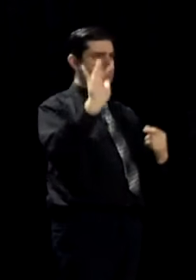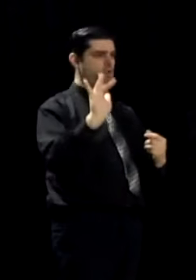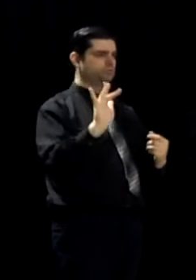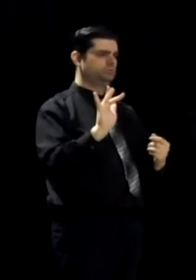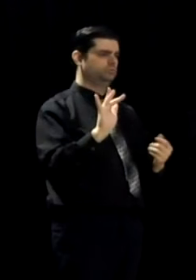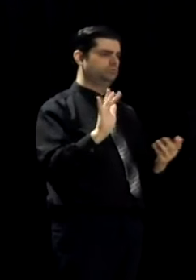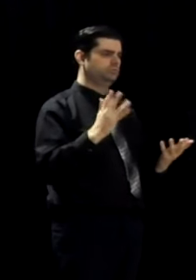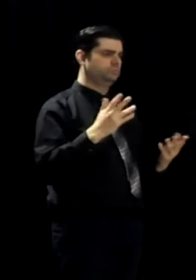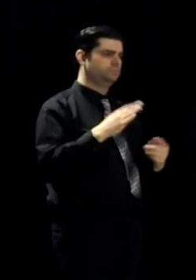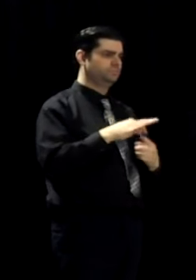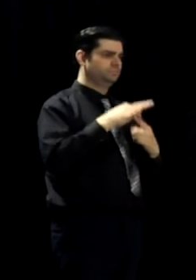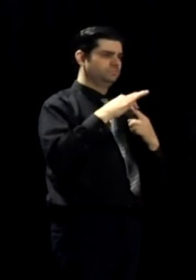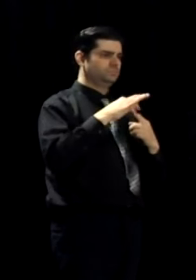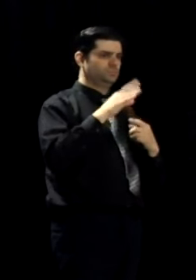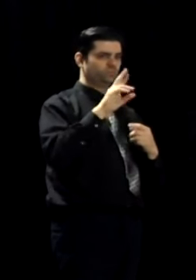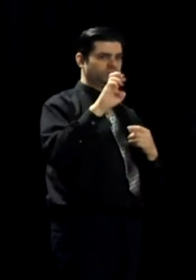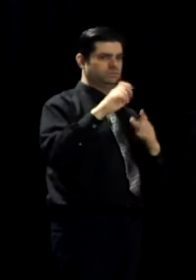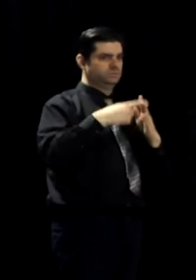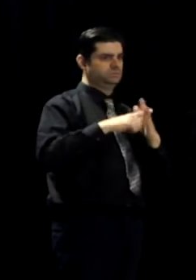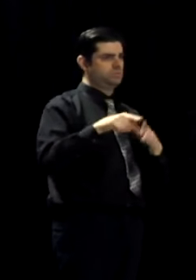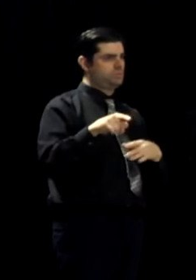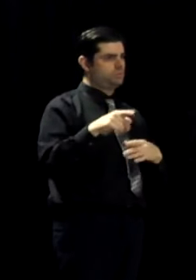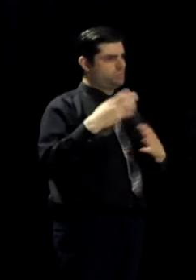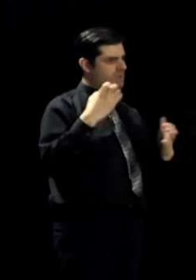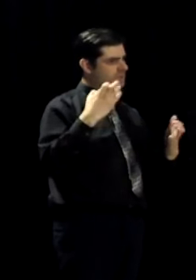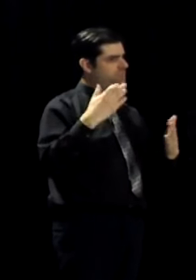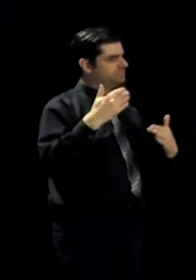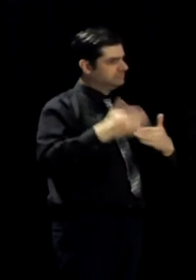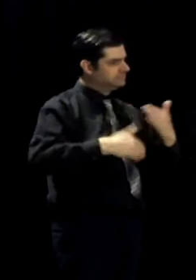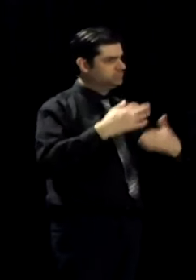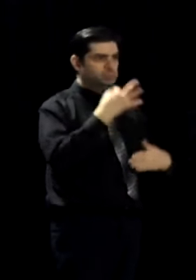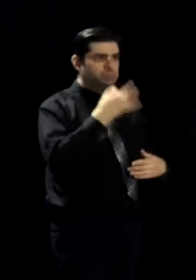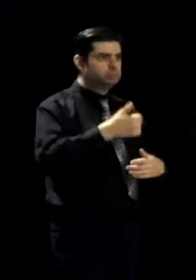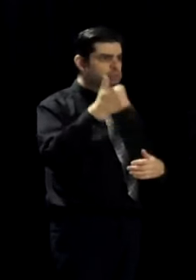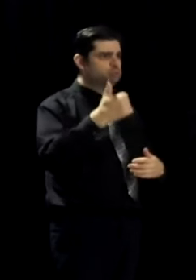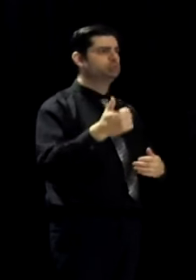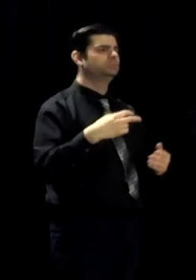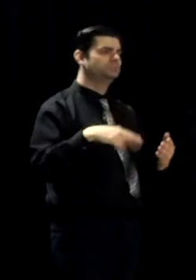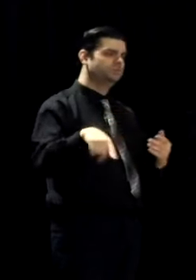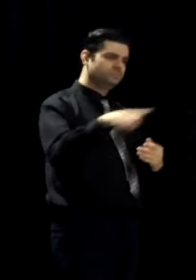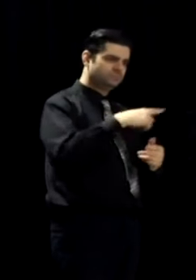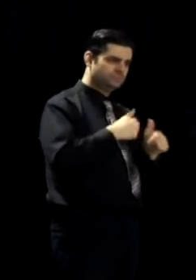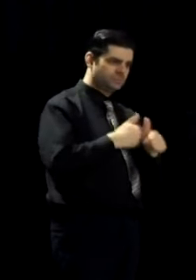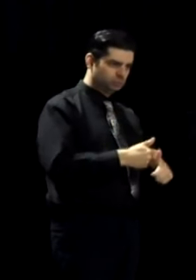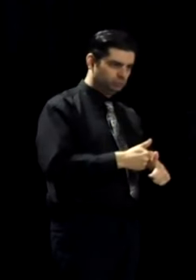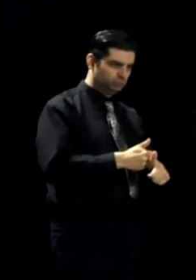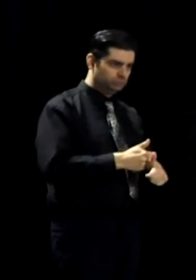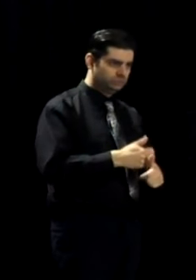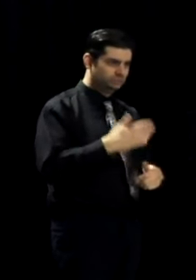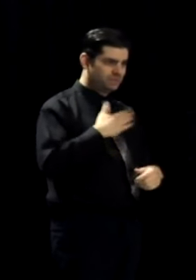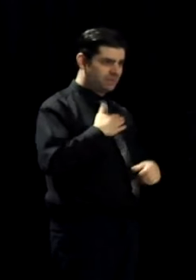restart, even if it creates some more work for my office as they're cringing as I just said that online.